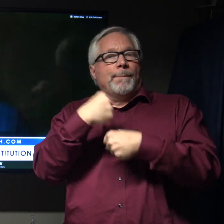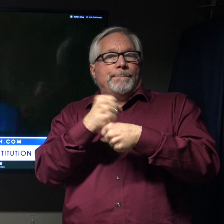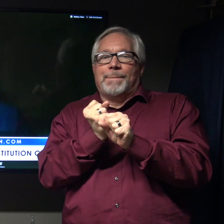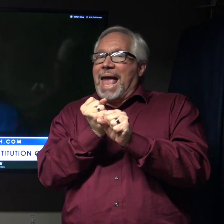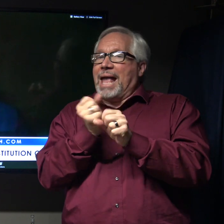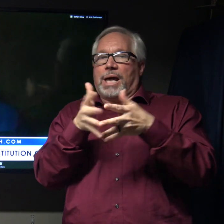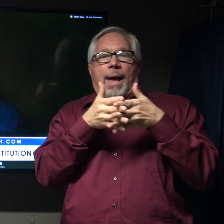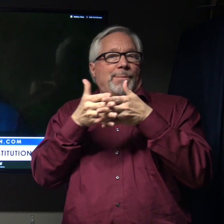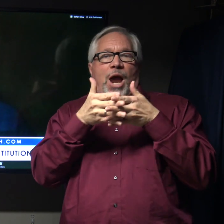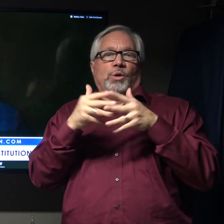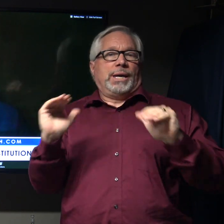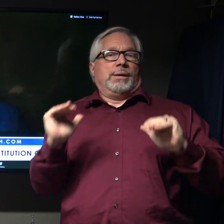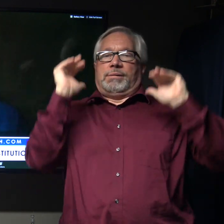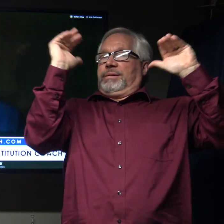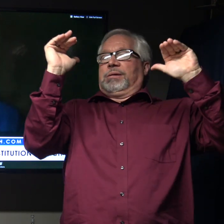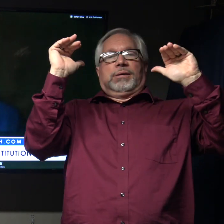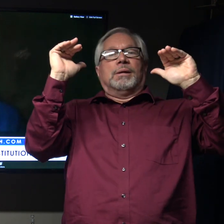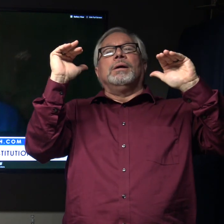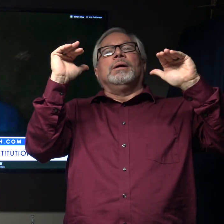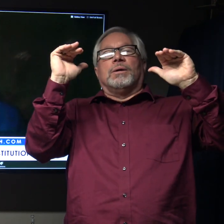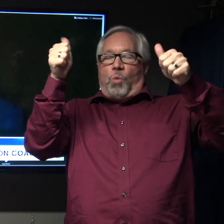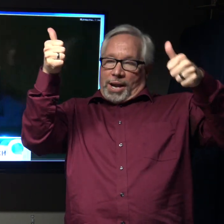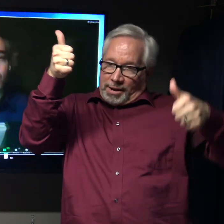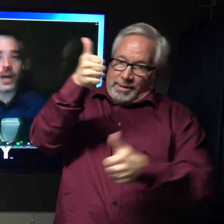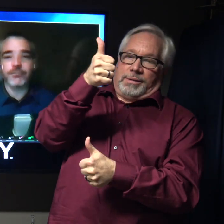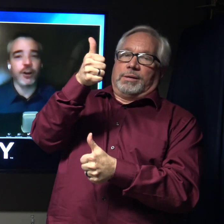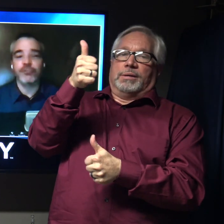for the last 4 years to put us on such a powerful front.